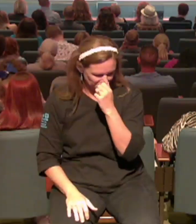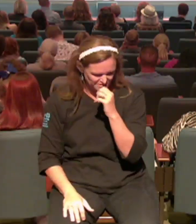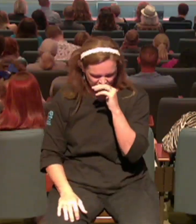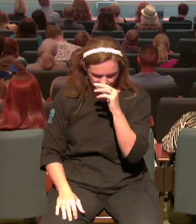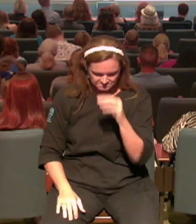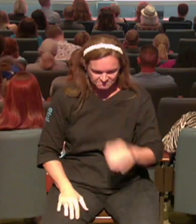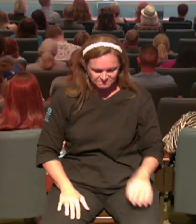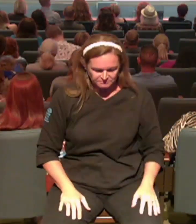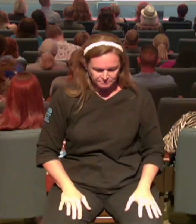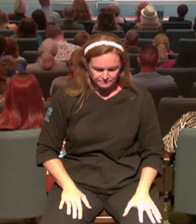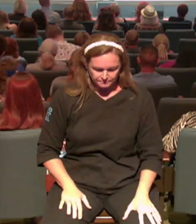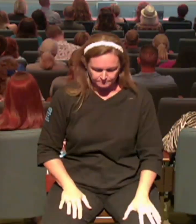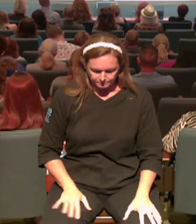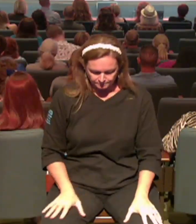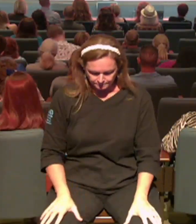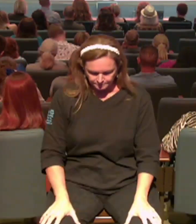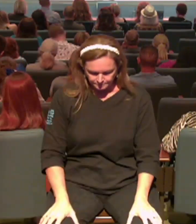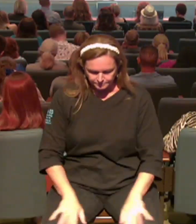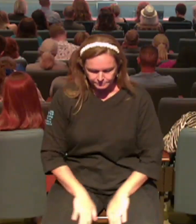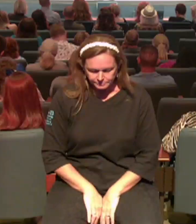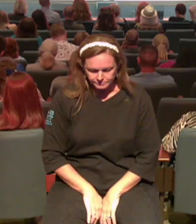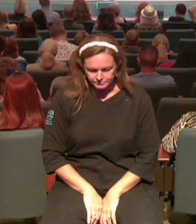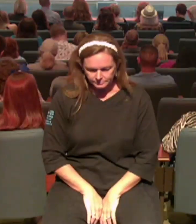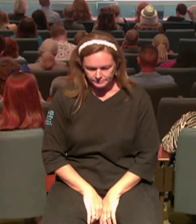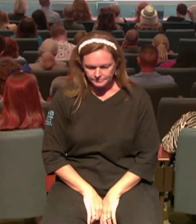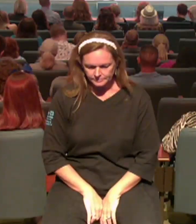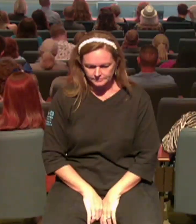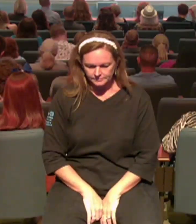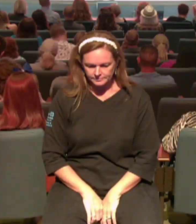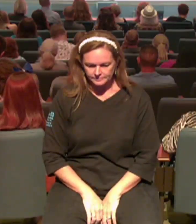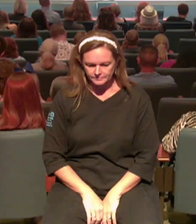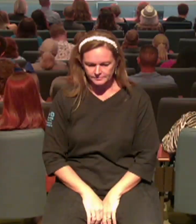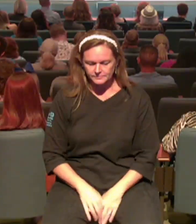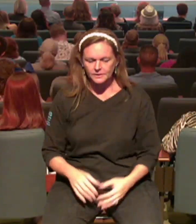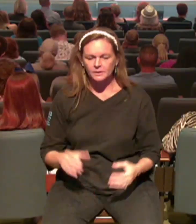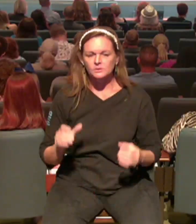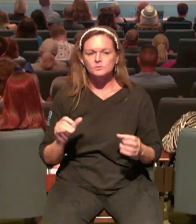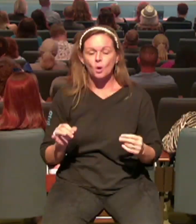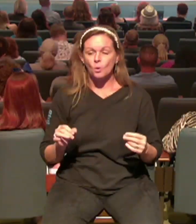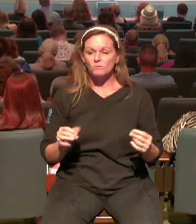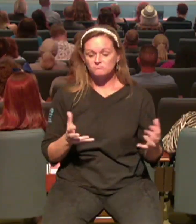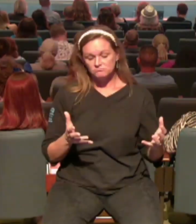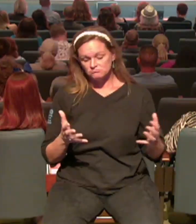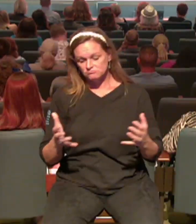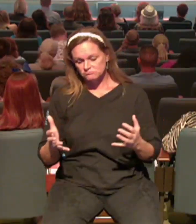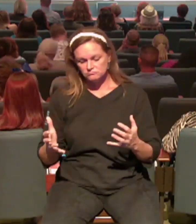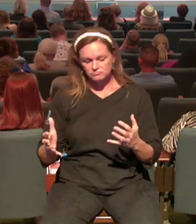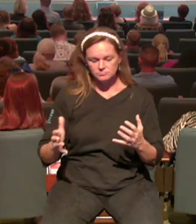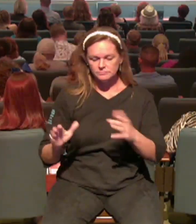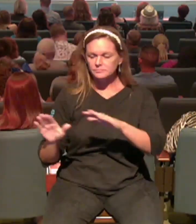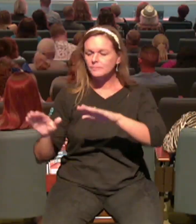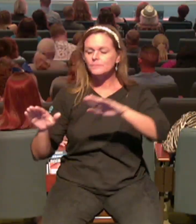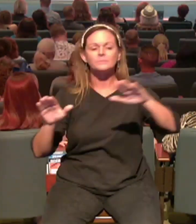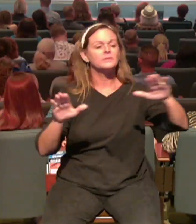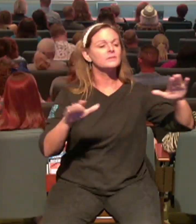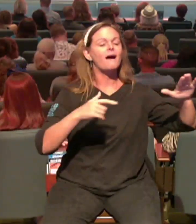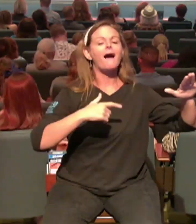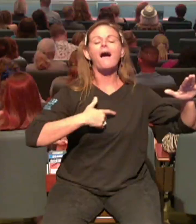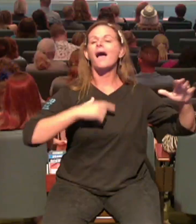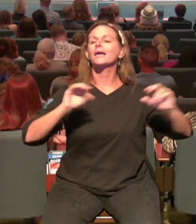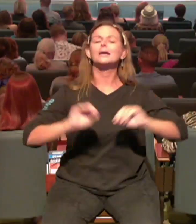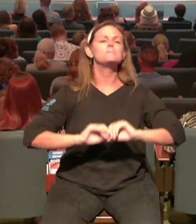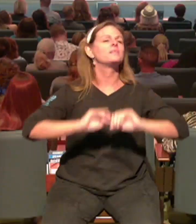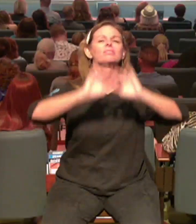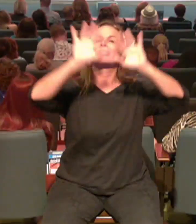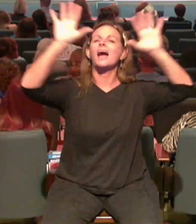more," he turns back to the people as this incident just happened. And he said, "I am the light of the world. If you follow me, you